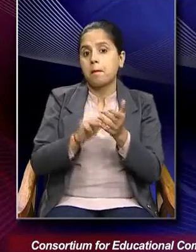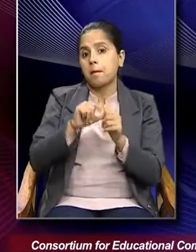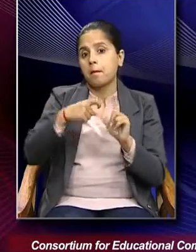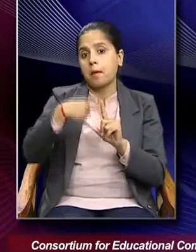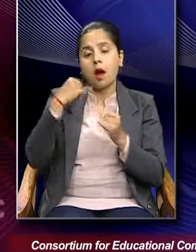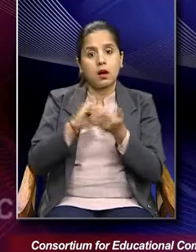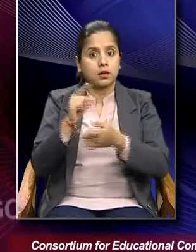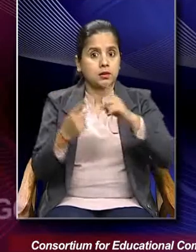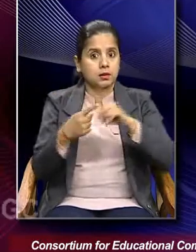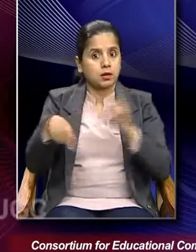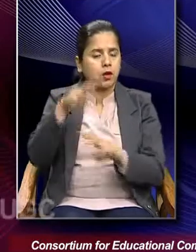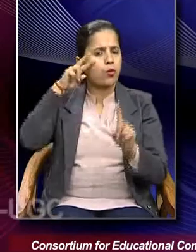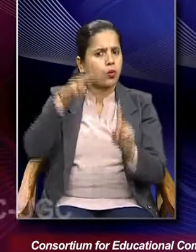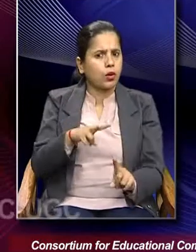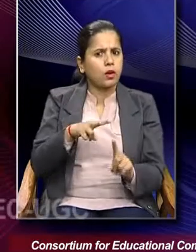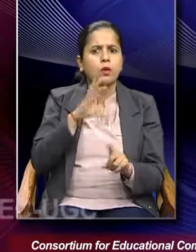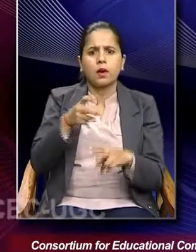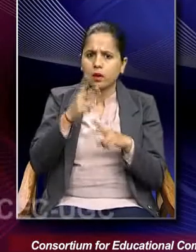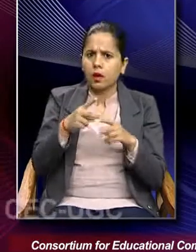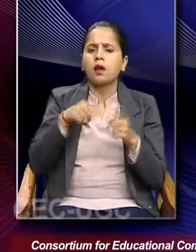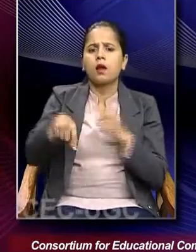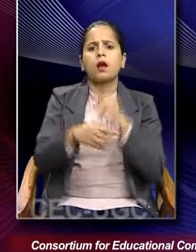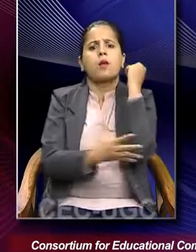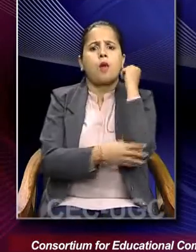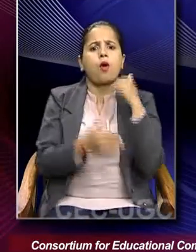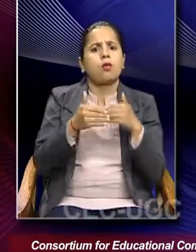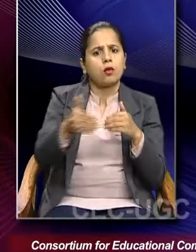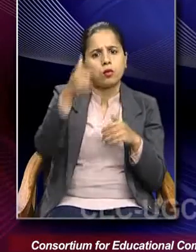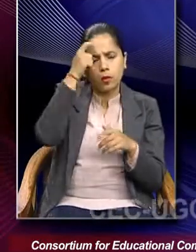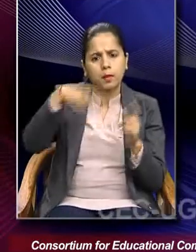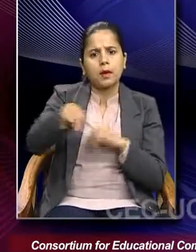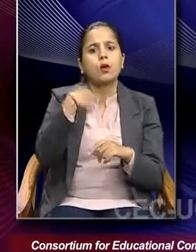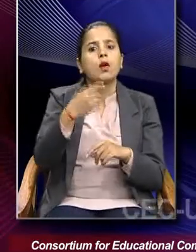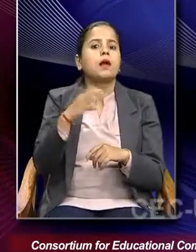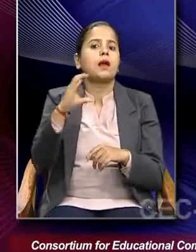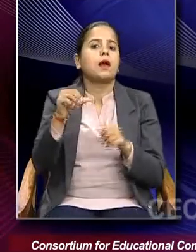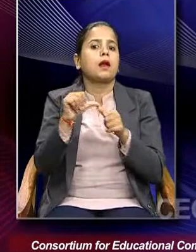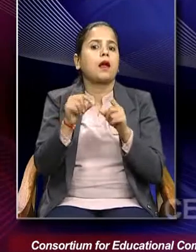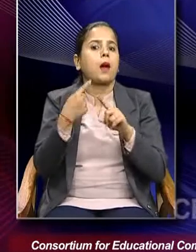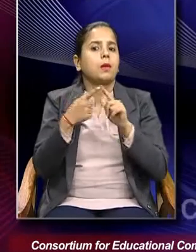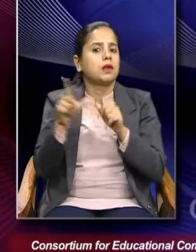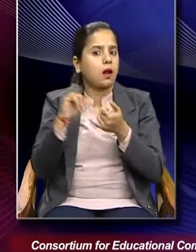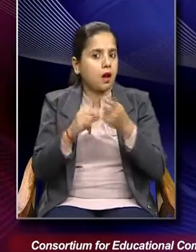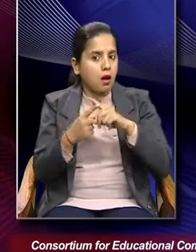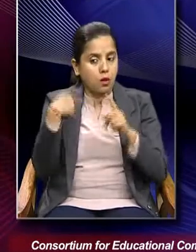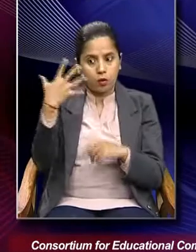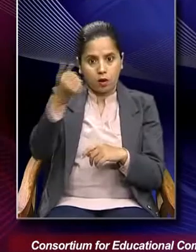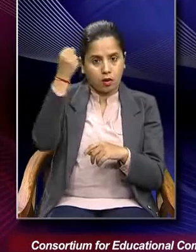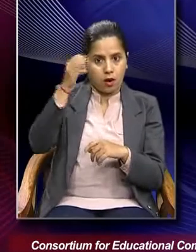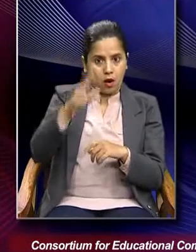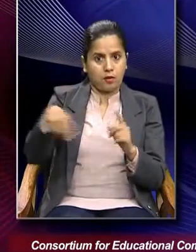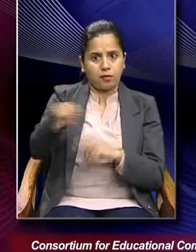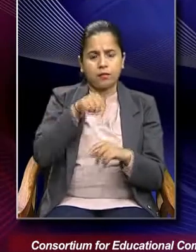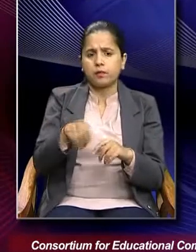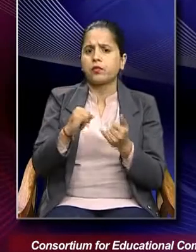that persistent poverty is actually a consequence of capitalist exploitation. So here the Marxist scholars, they